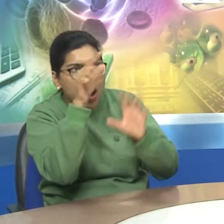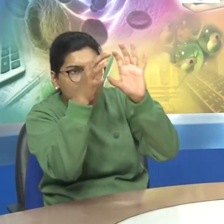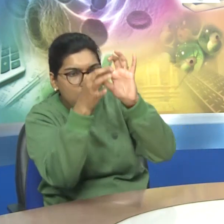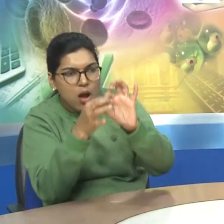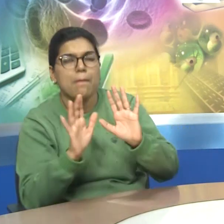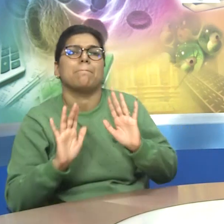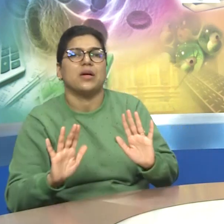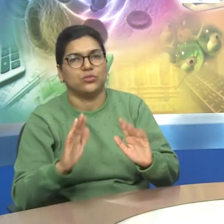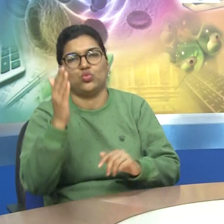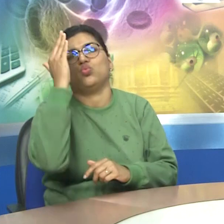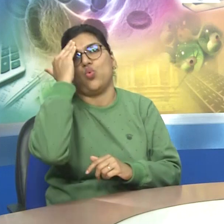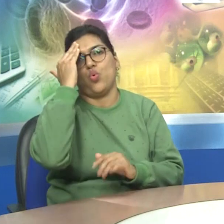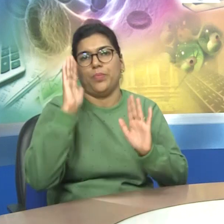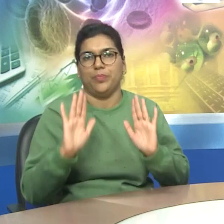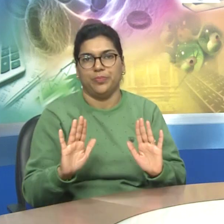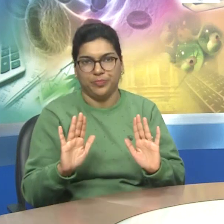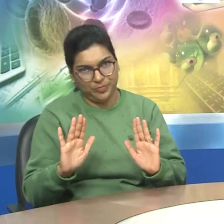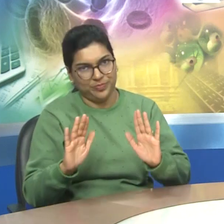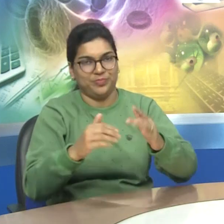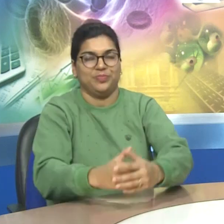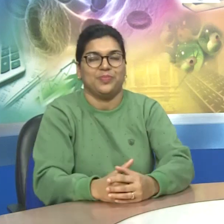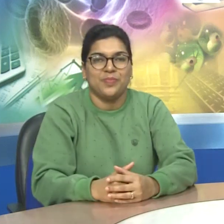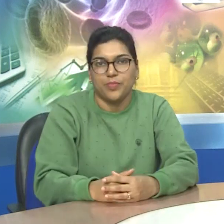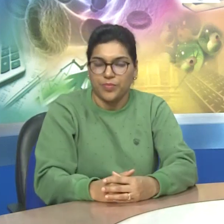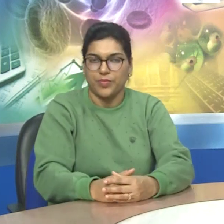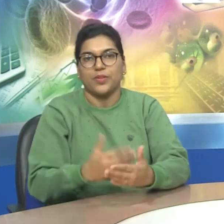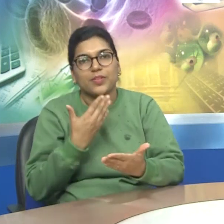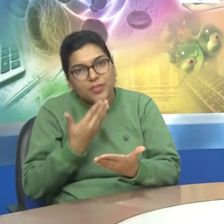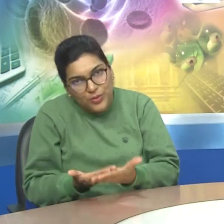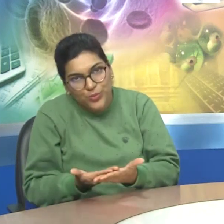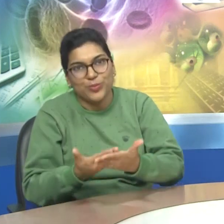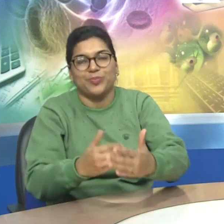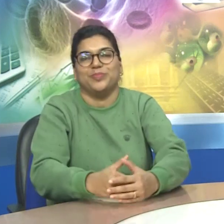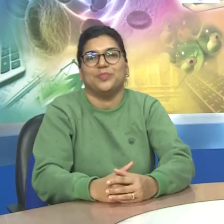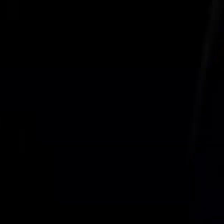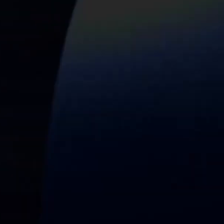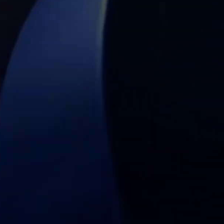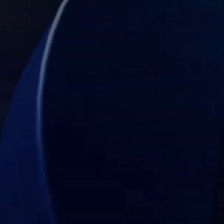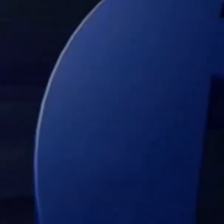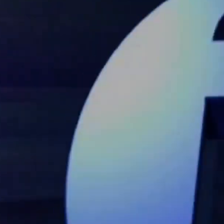Thank you.